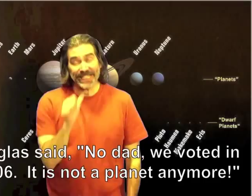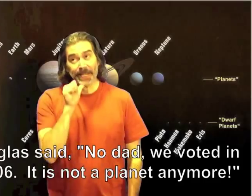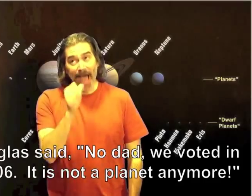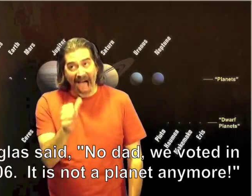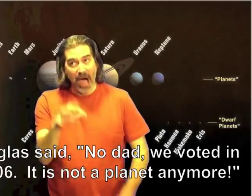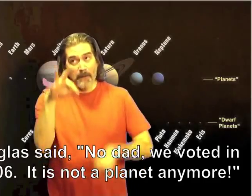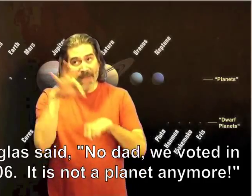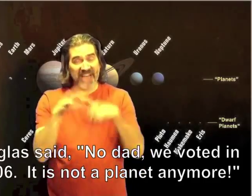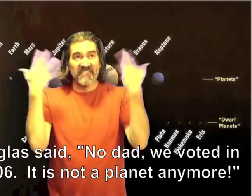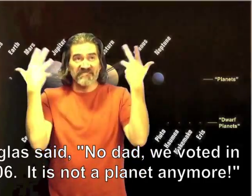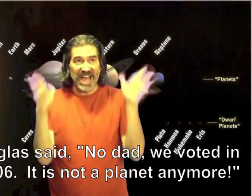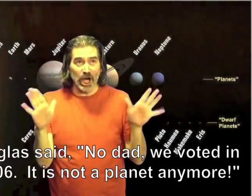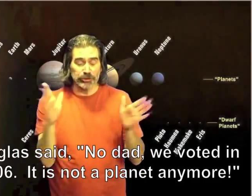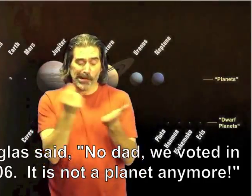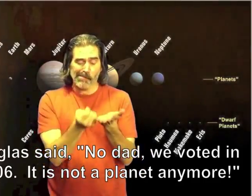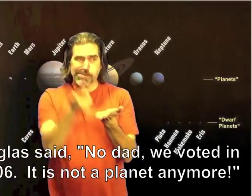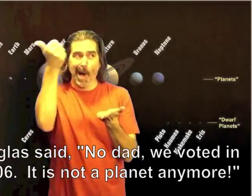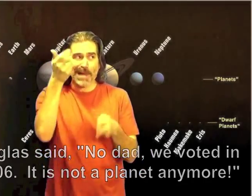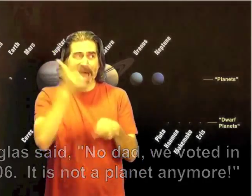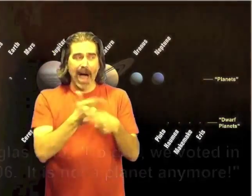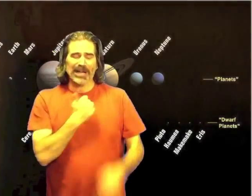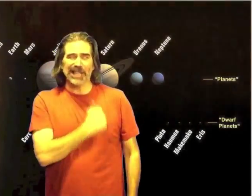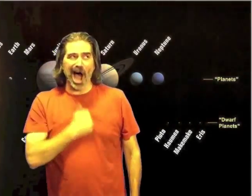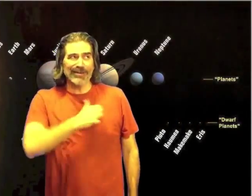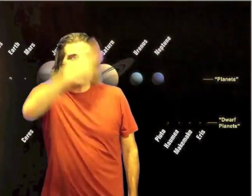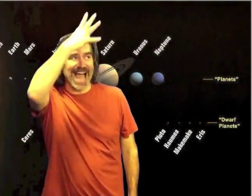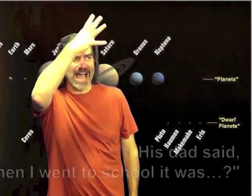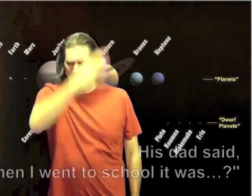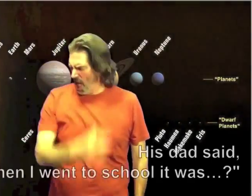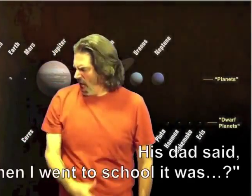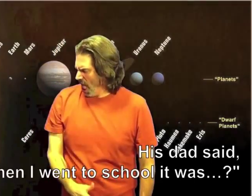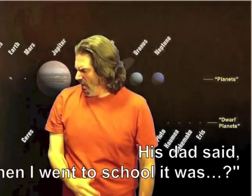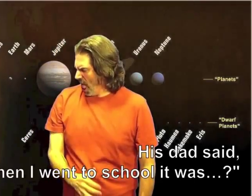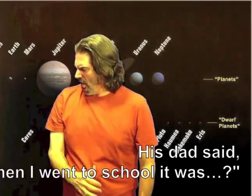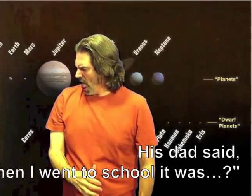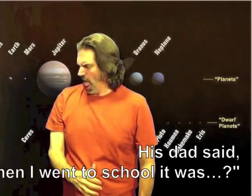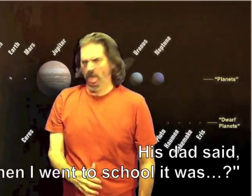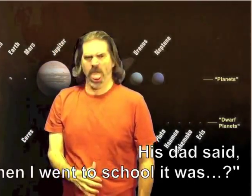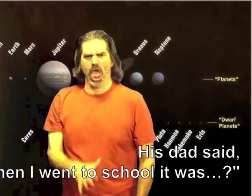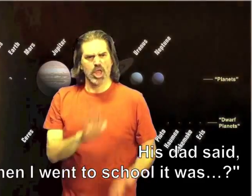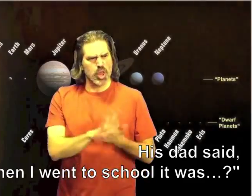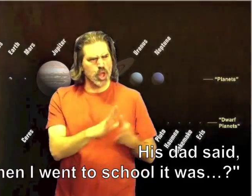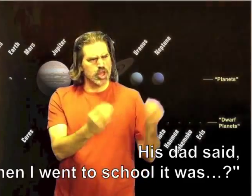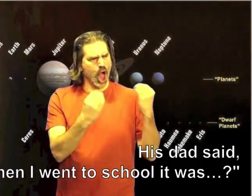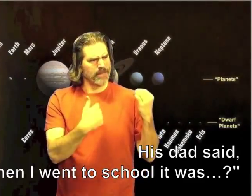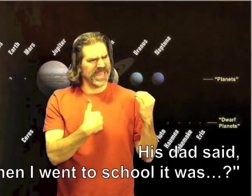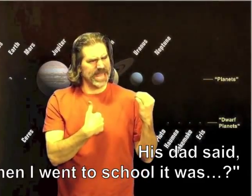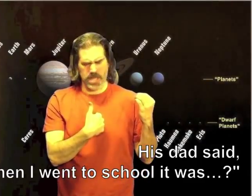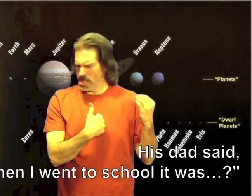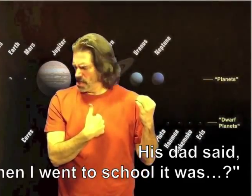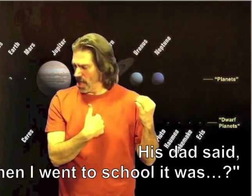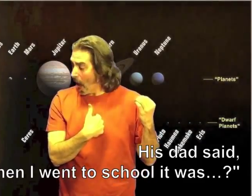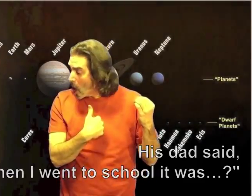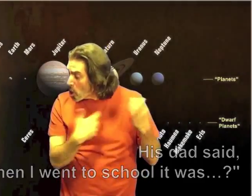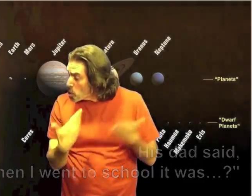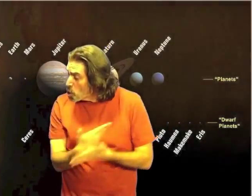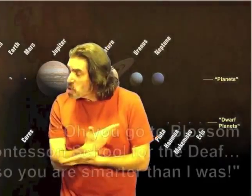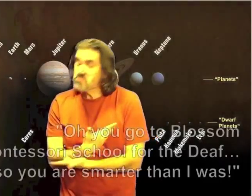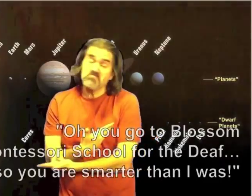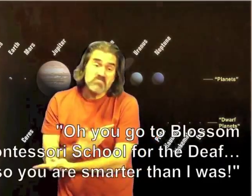in 2006 we voted it's not a planet anymore. And his dad said, but when I went to school it was.